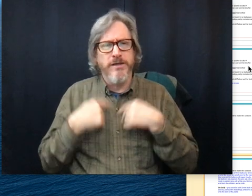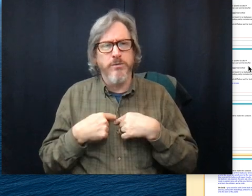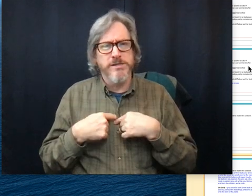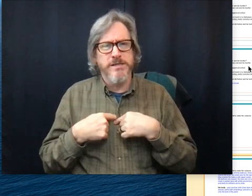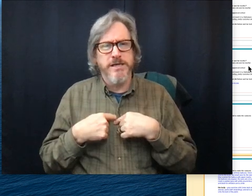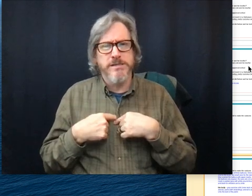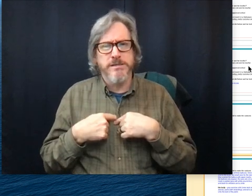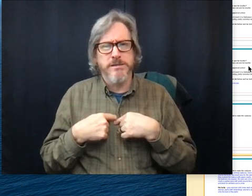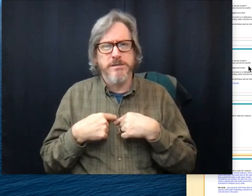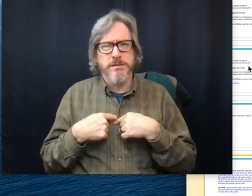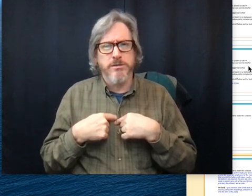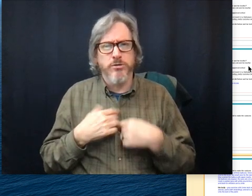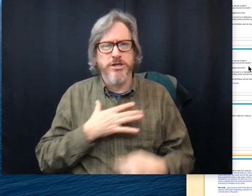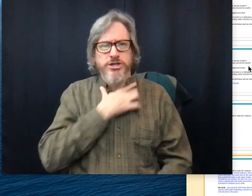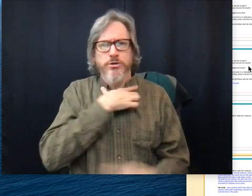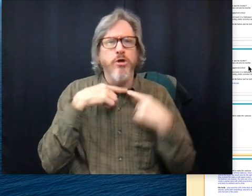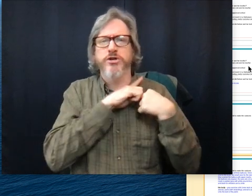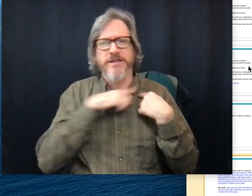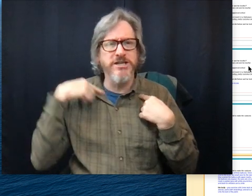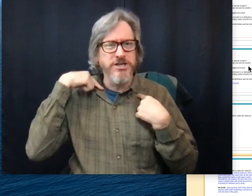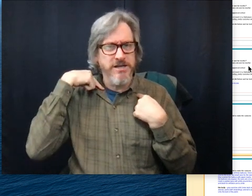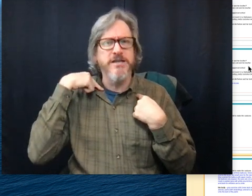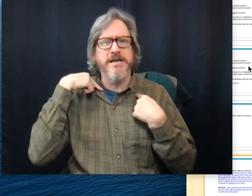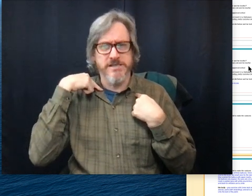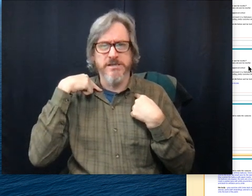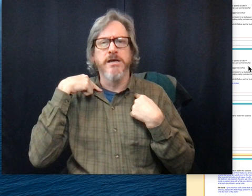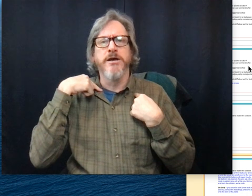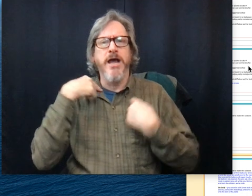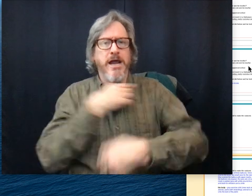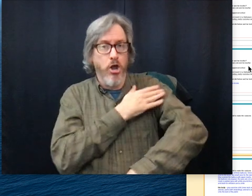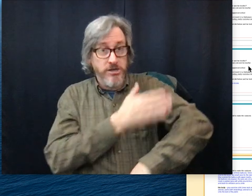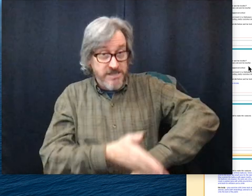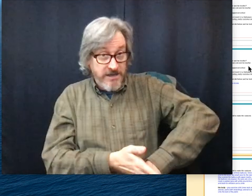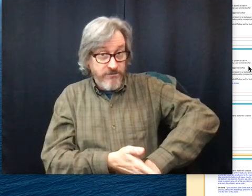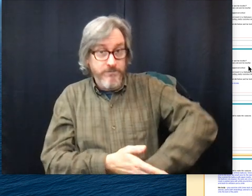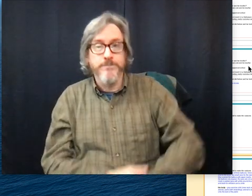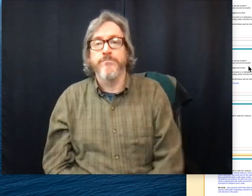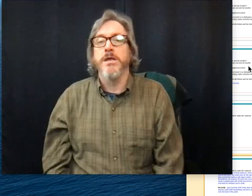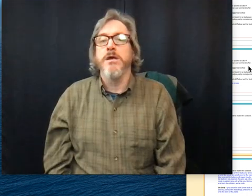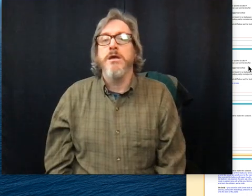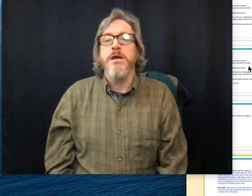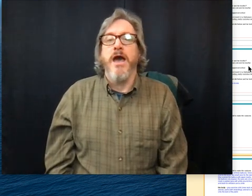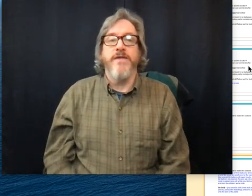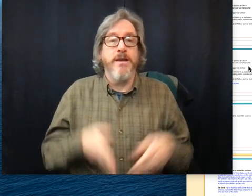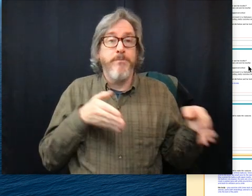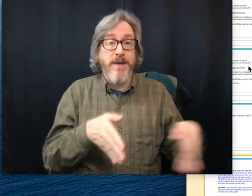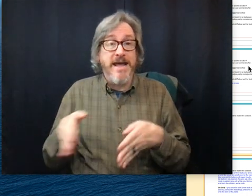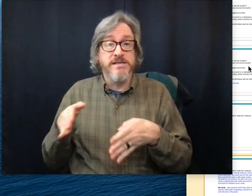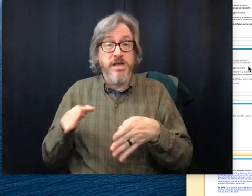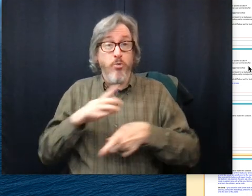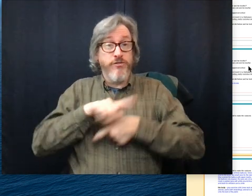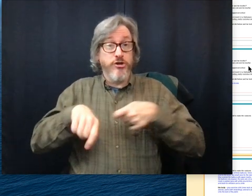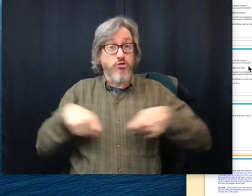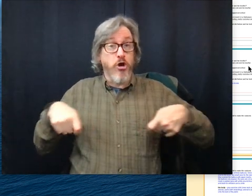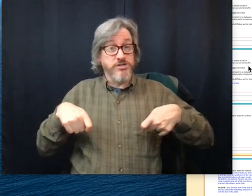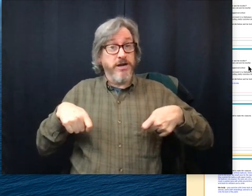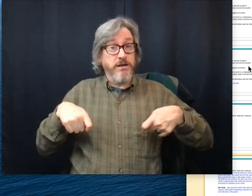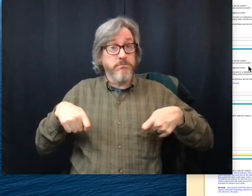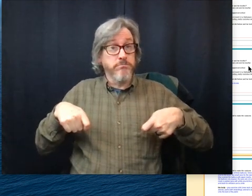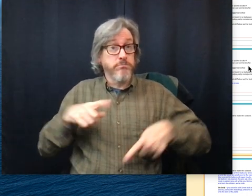Right? I think it was this. Or did she do? Oh, no. I think she did this and long sleeve. And then pants with